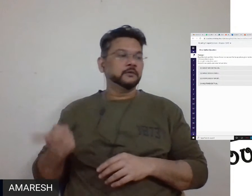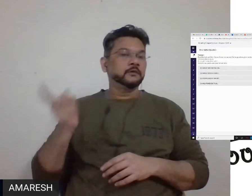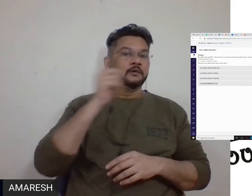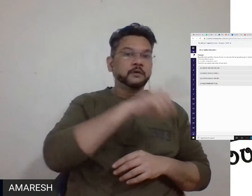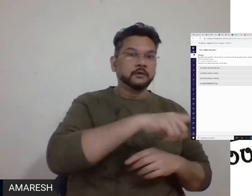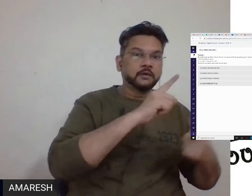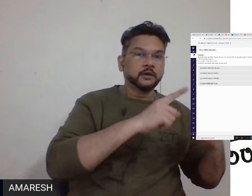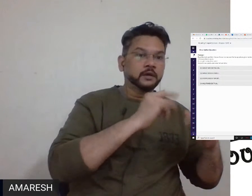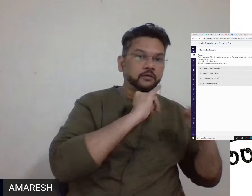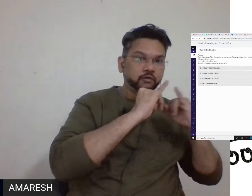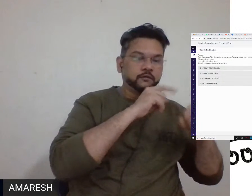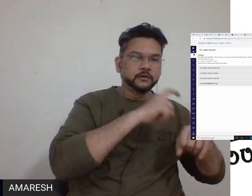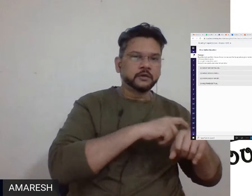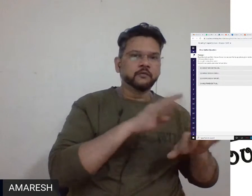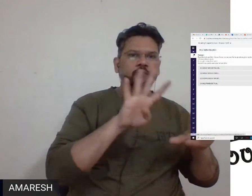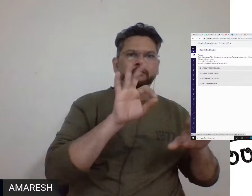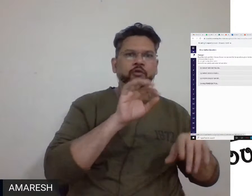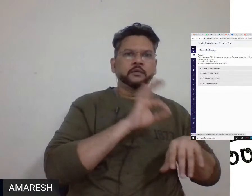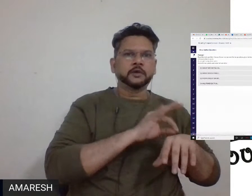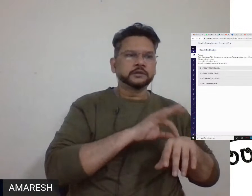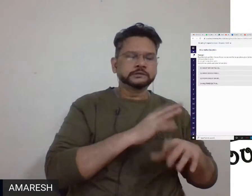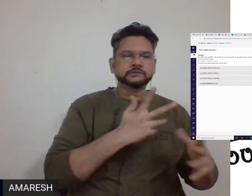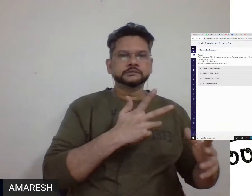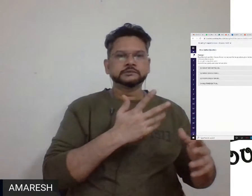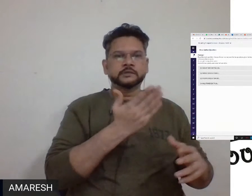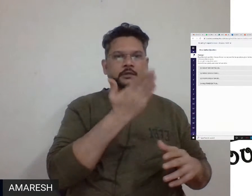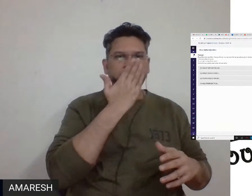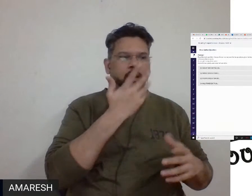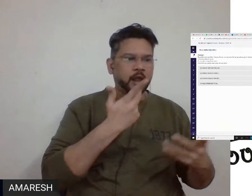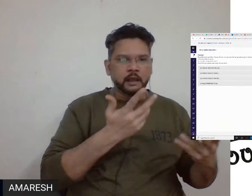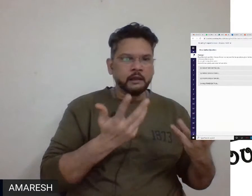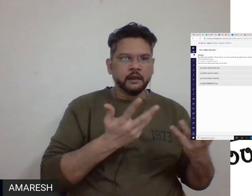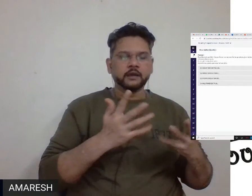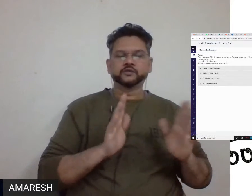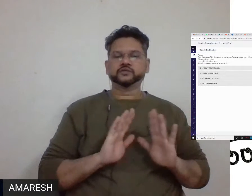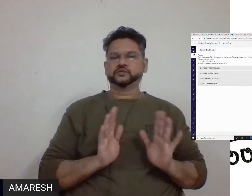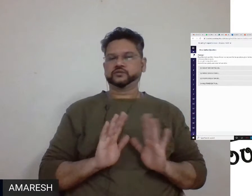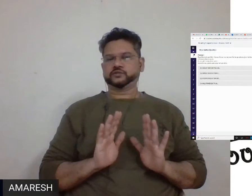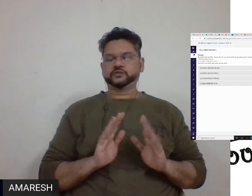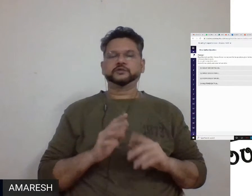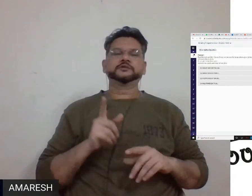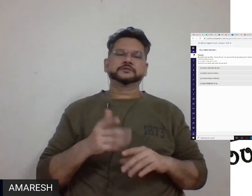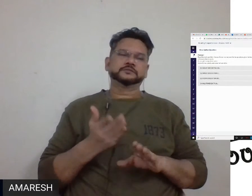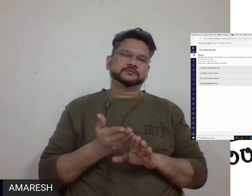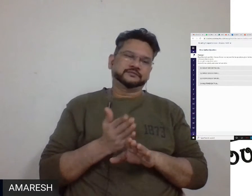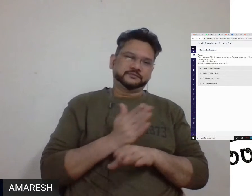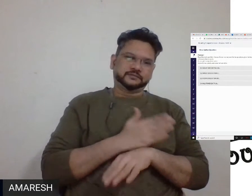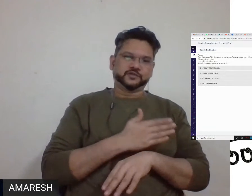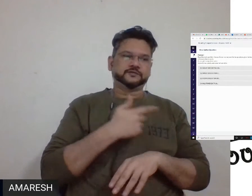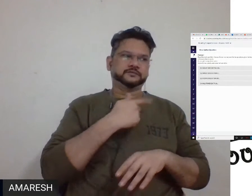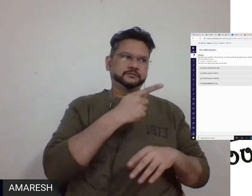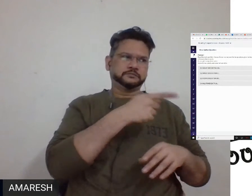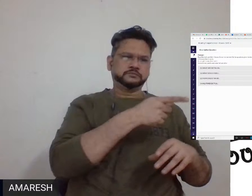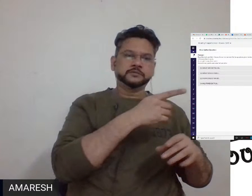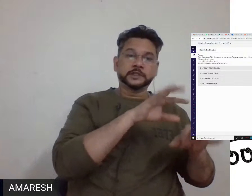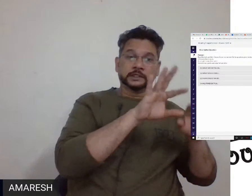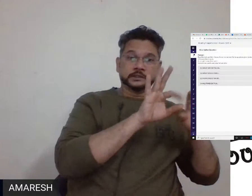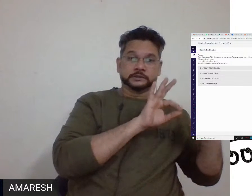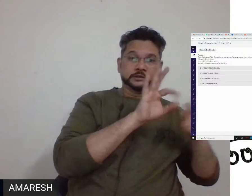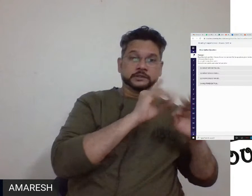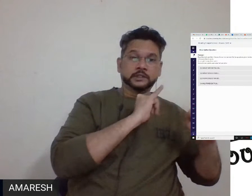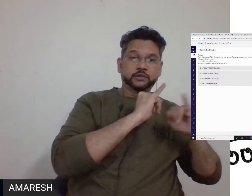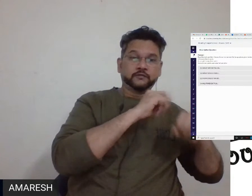minutes, right? So we want to ensure that whatever happens in the selection process, the candidates